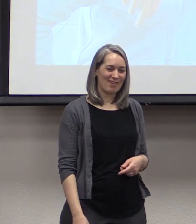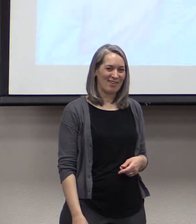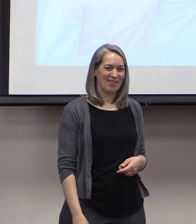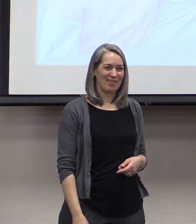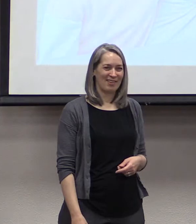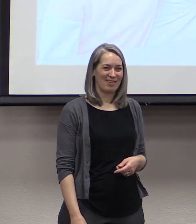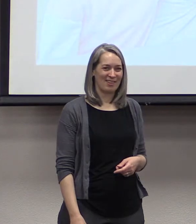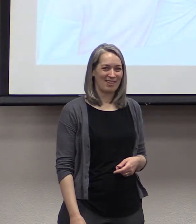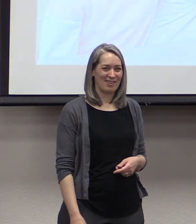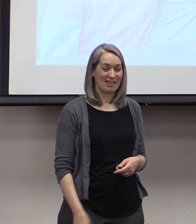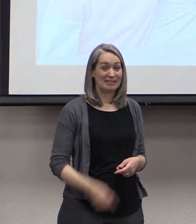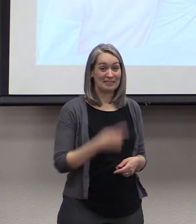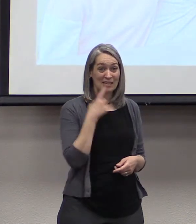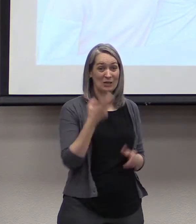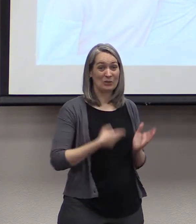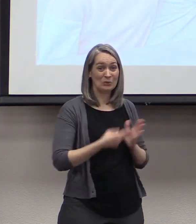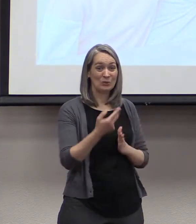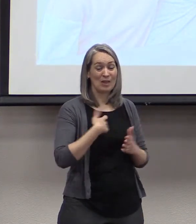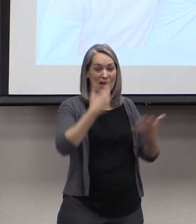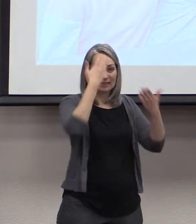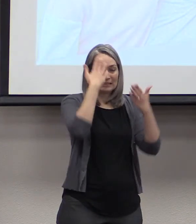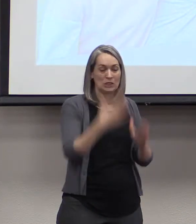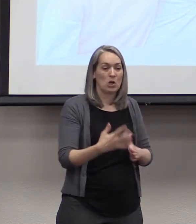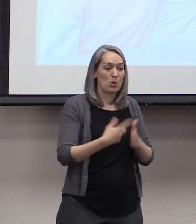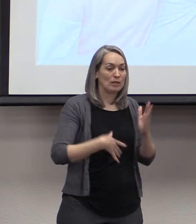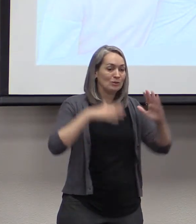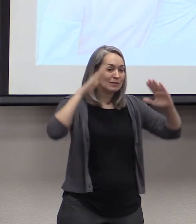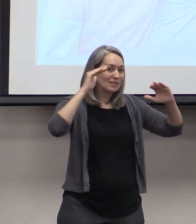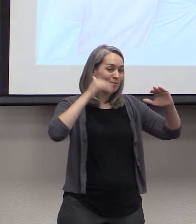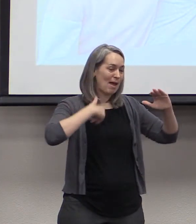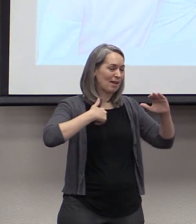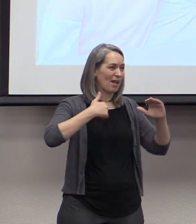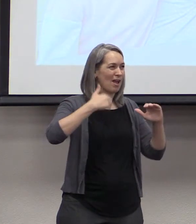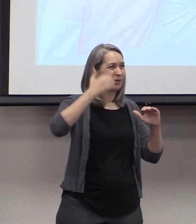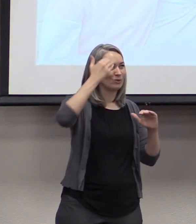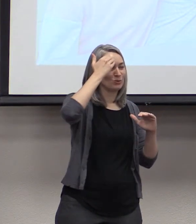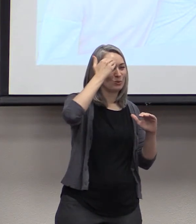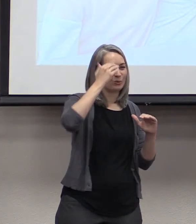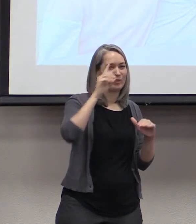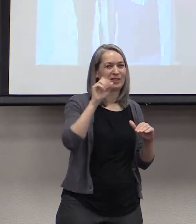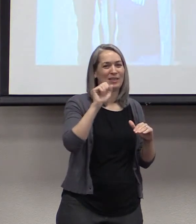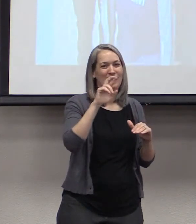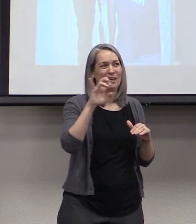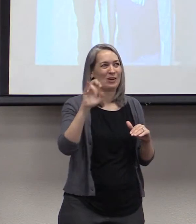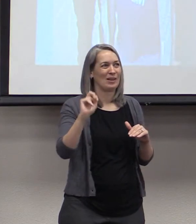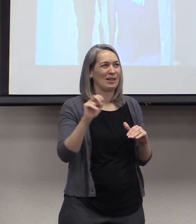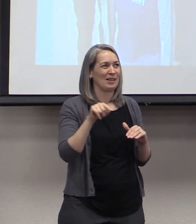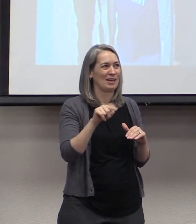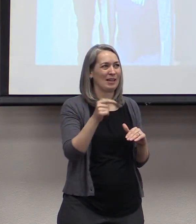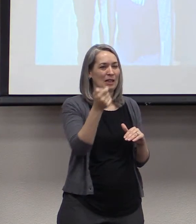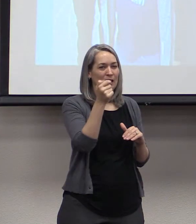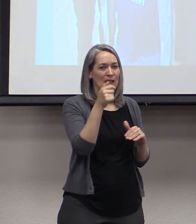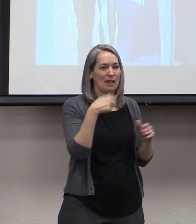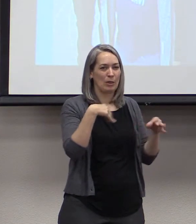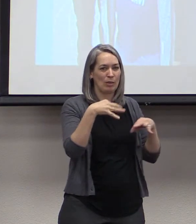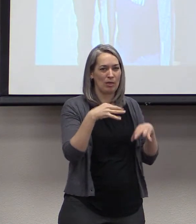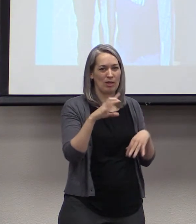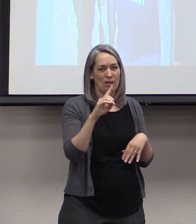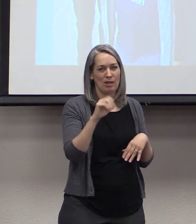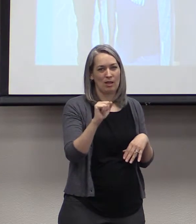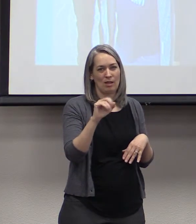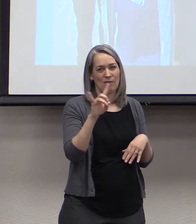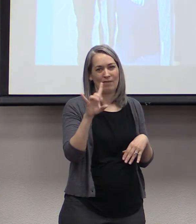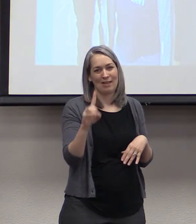And tell you all the truth, I didn't know exactly what to expect when going there. I know we had Darrin kind of explain it, David as well,